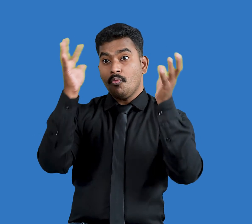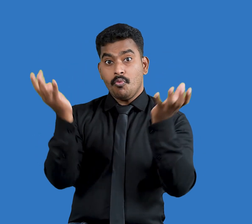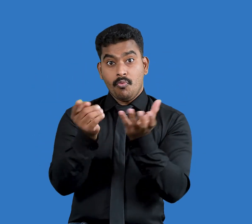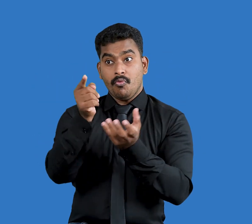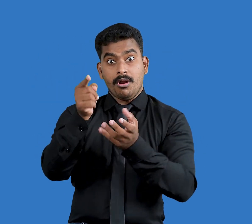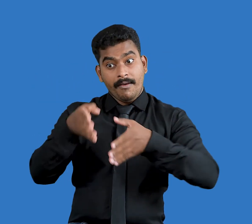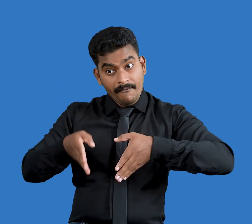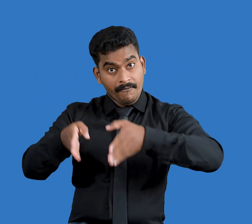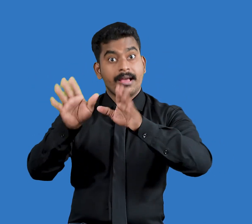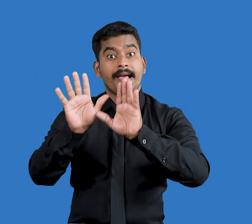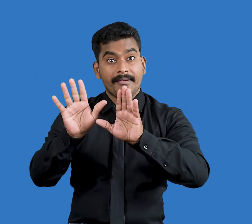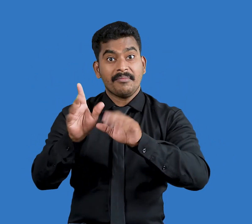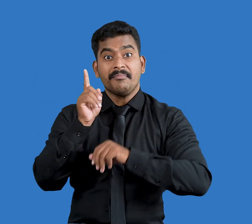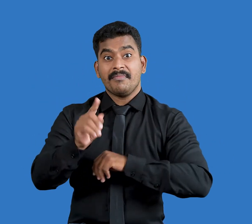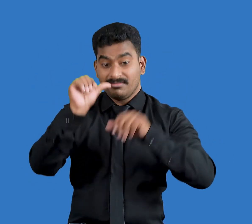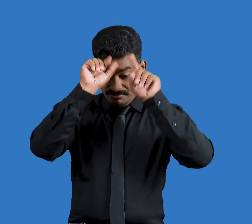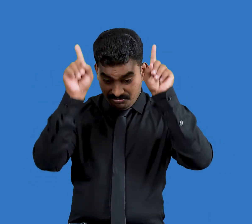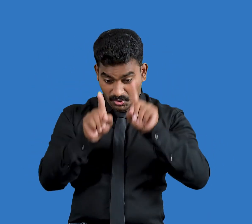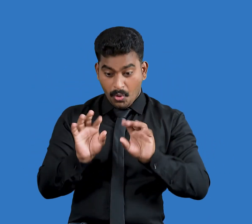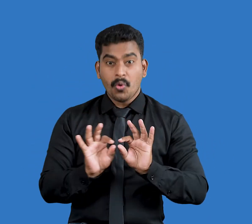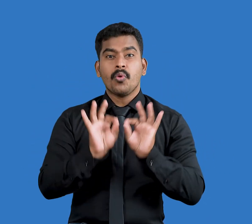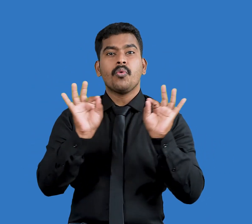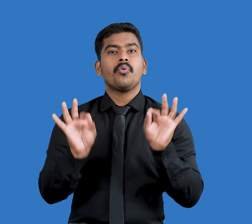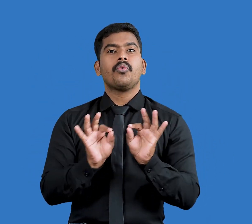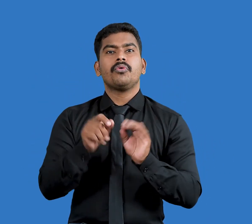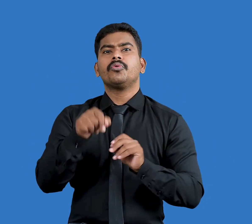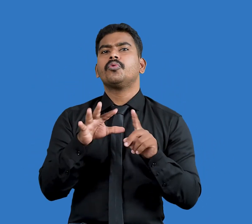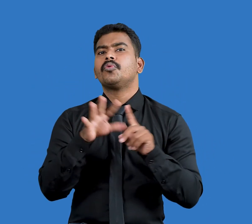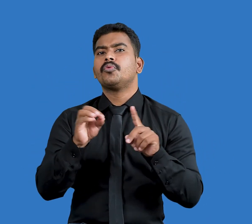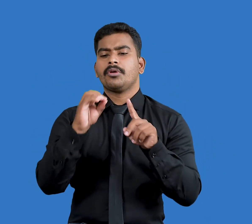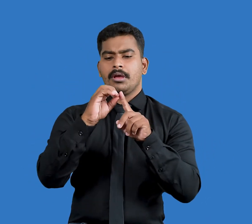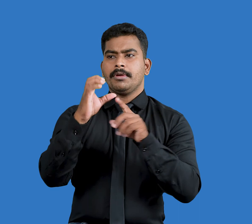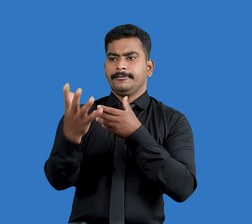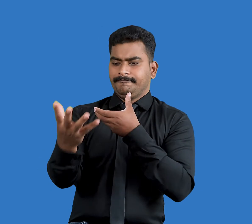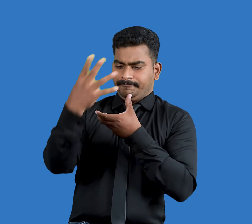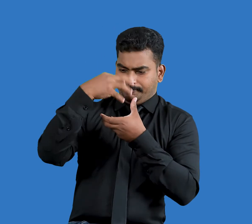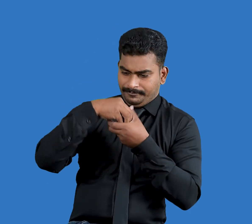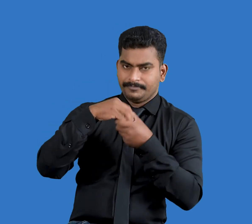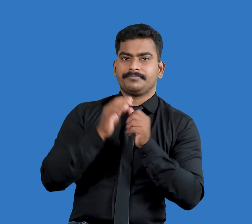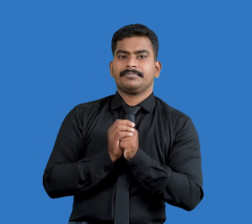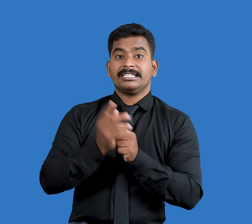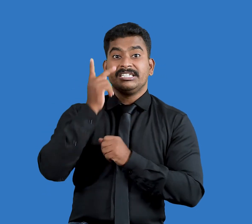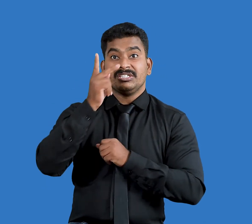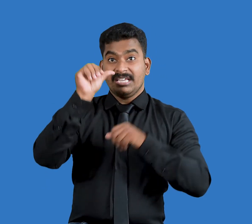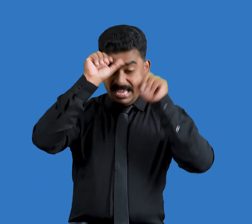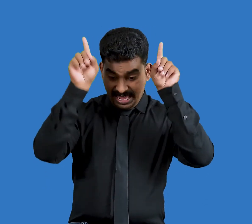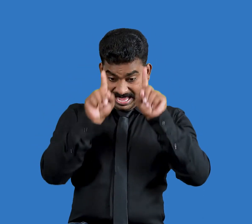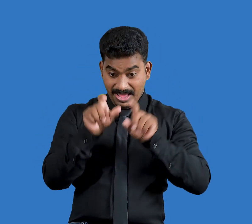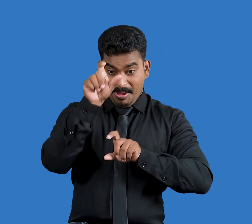setting. We do not have such a system. We bring them into the fold of palliative care. 1 in